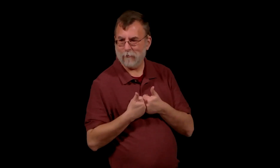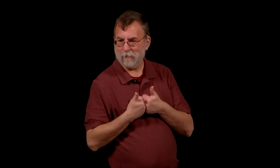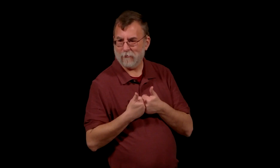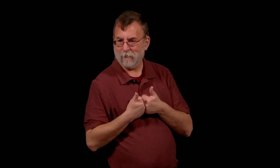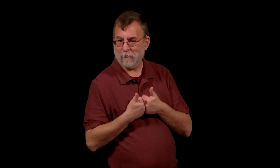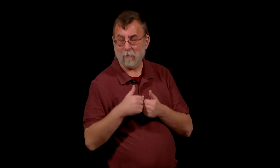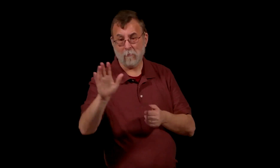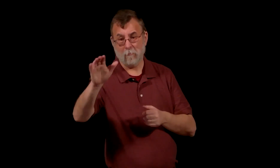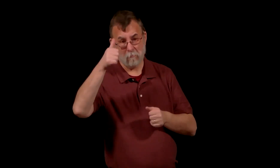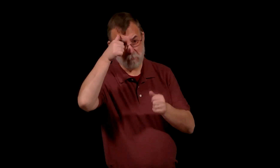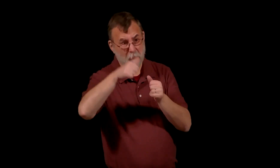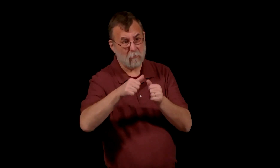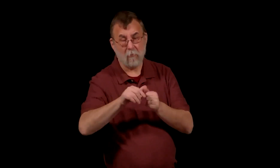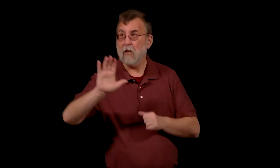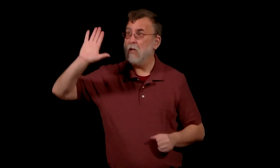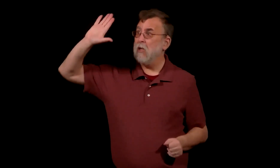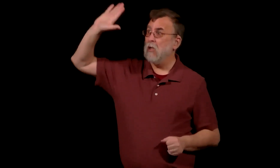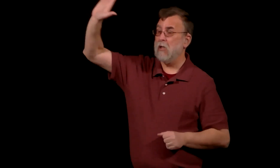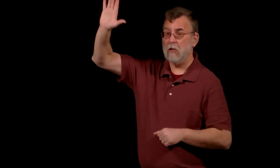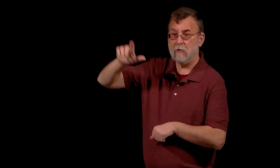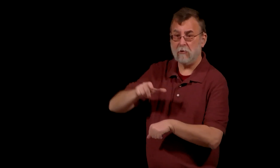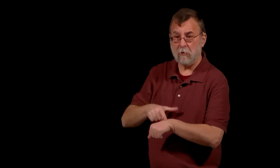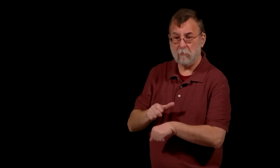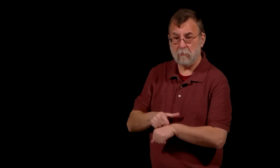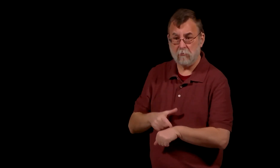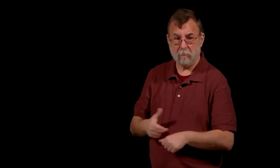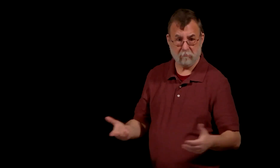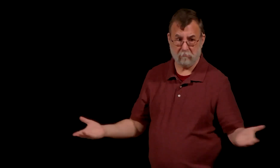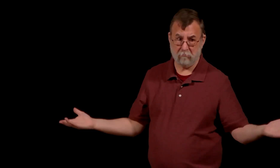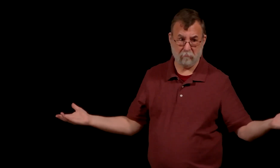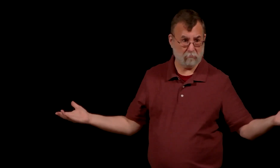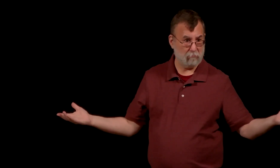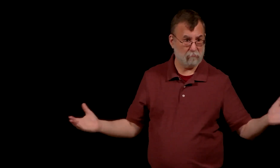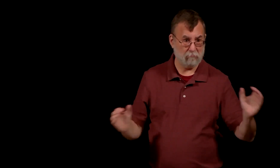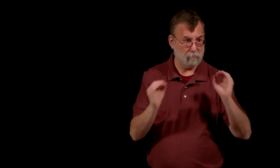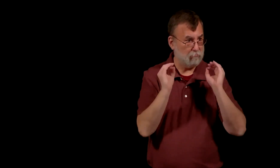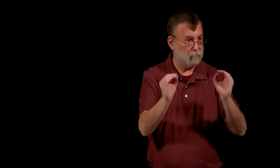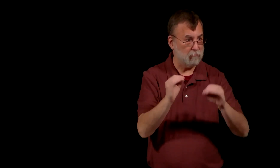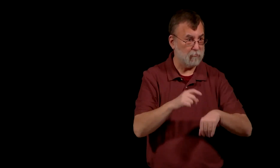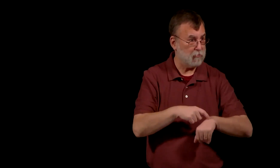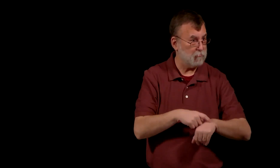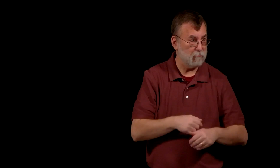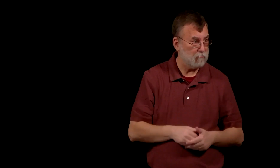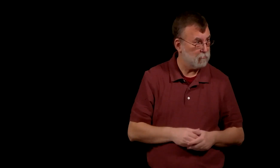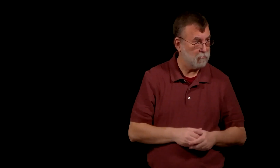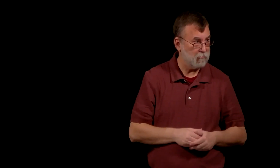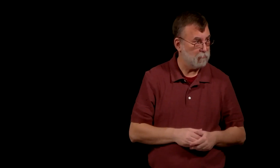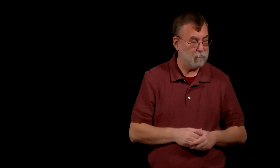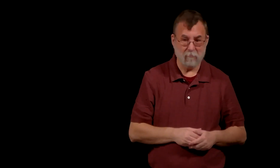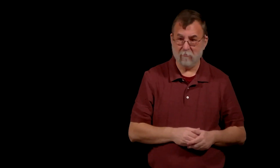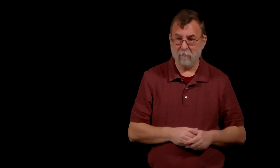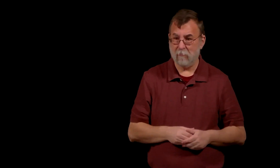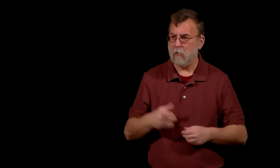And that can be a challenge. But remember, we're on God's time. That means there's no